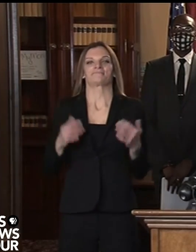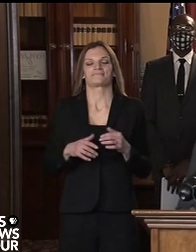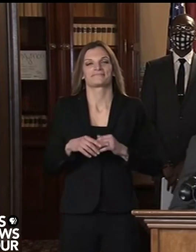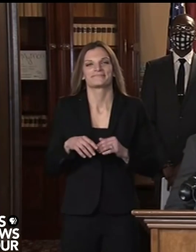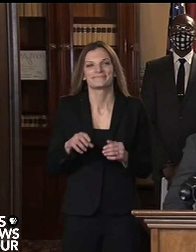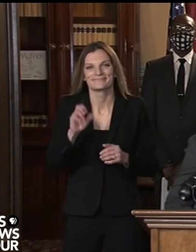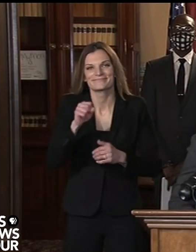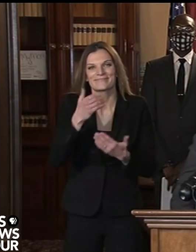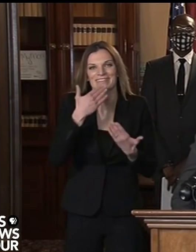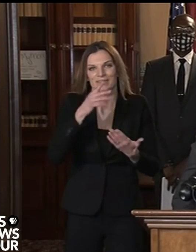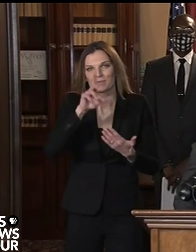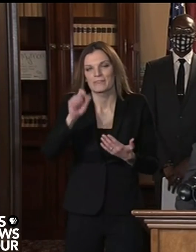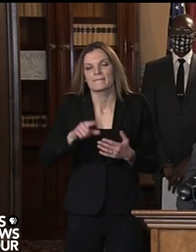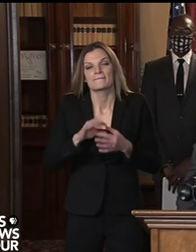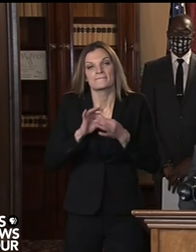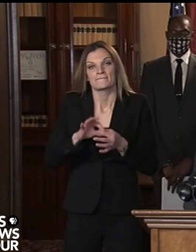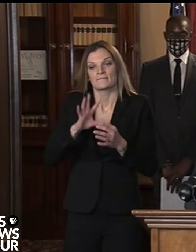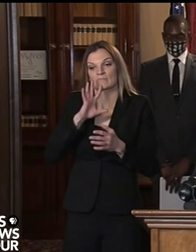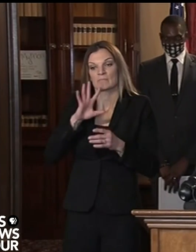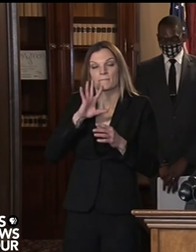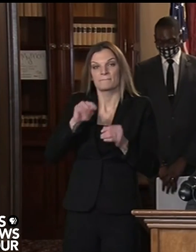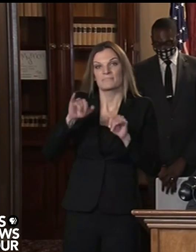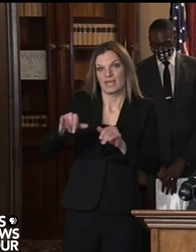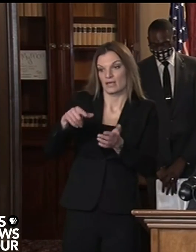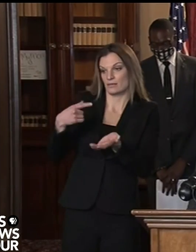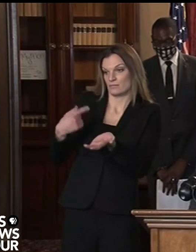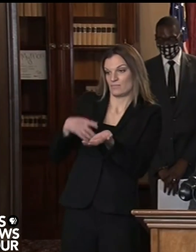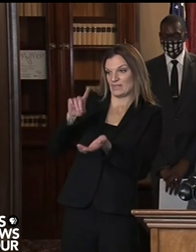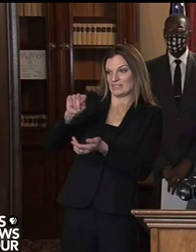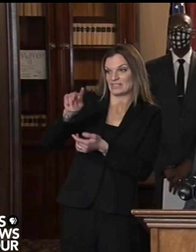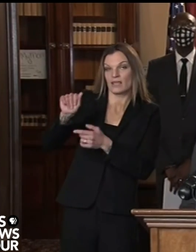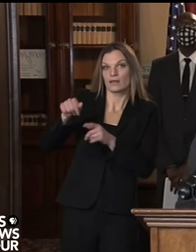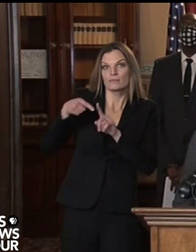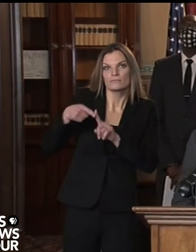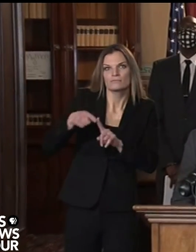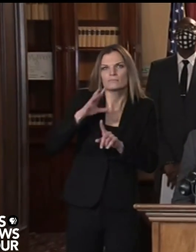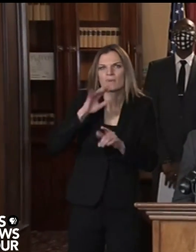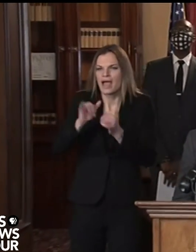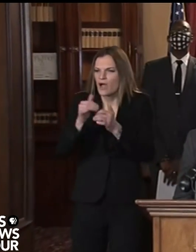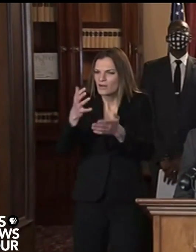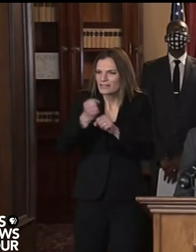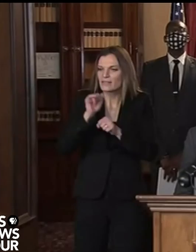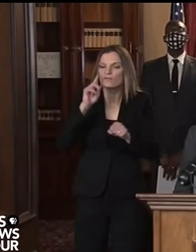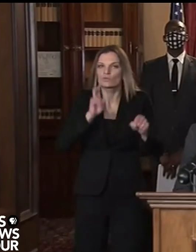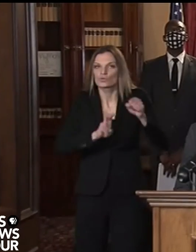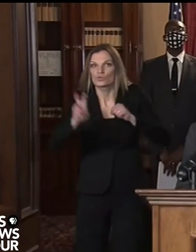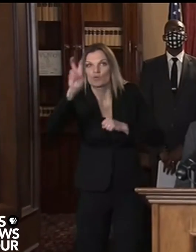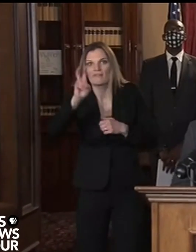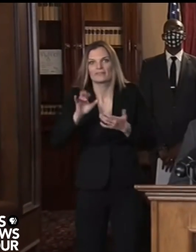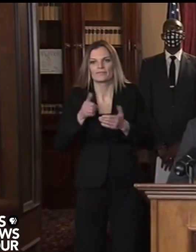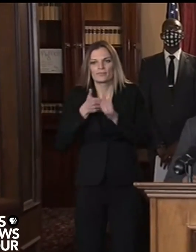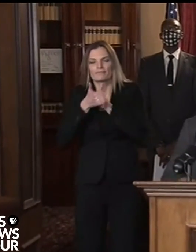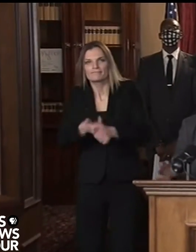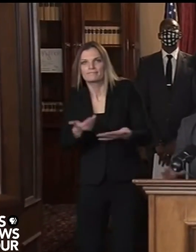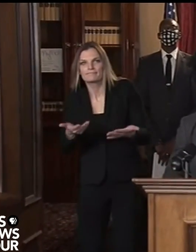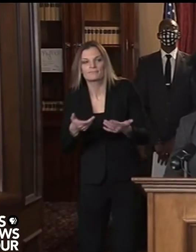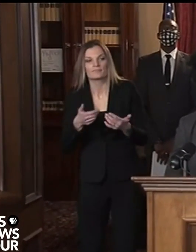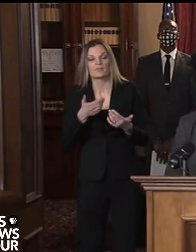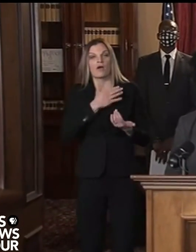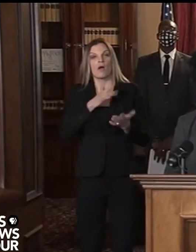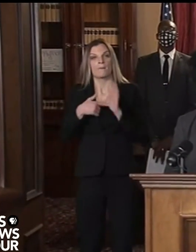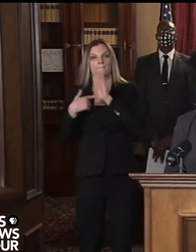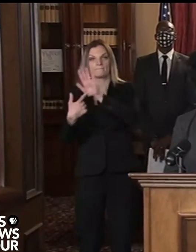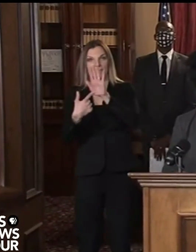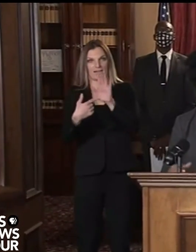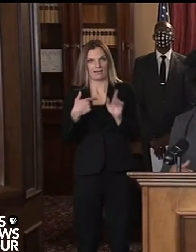Yes, thank you for the question. Regarding the mobility data, we are working with epidemiologists at the University of Michigan and also doing modeling